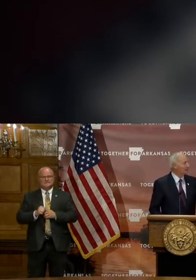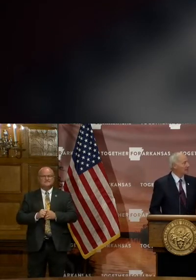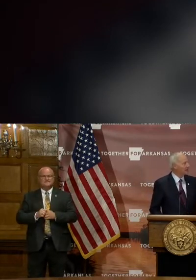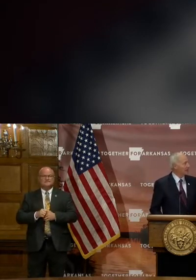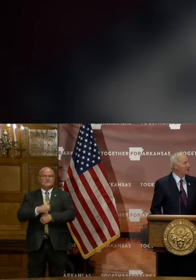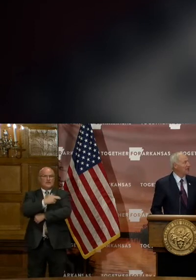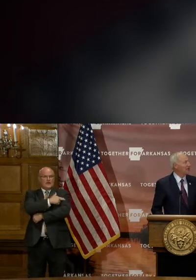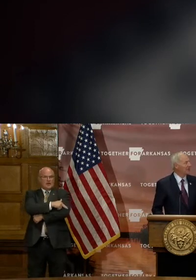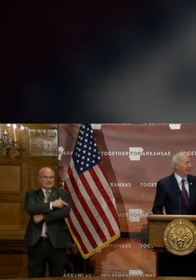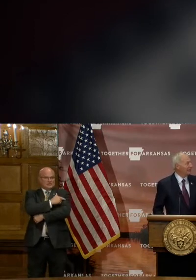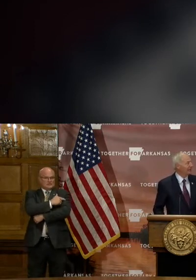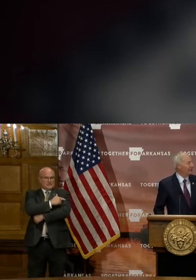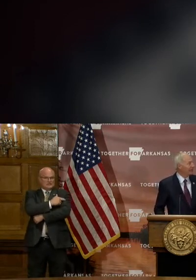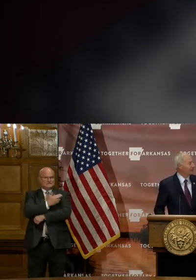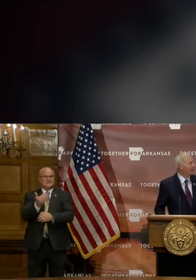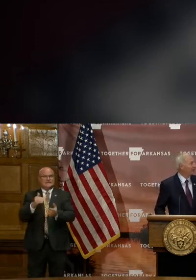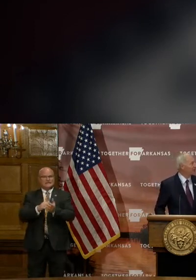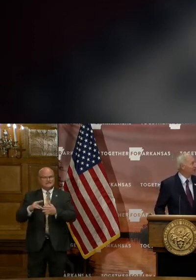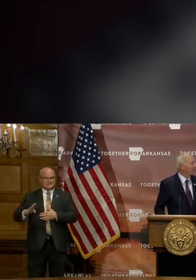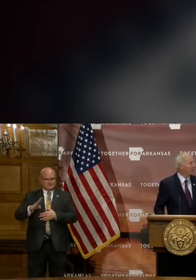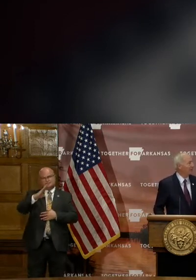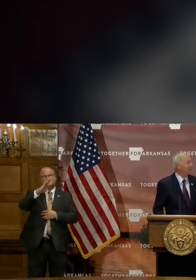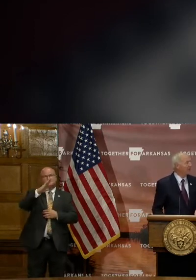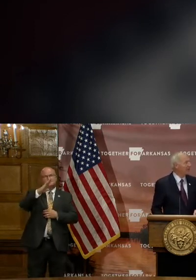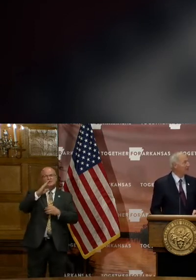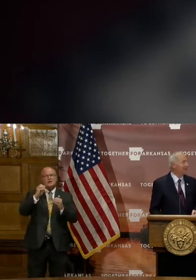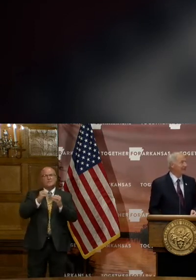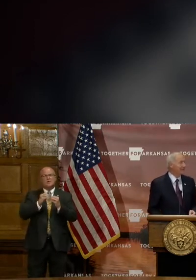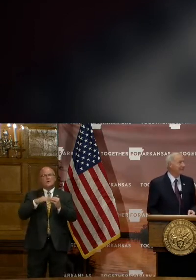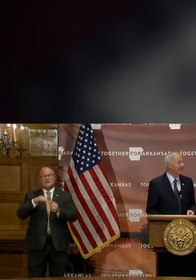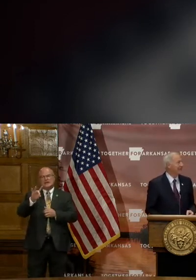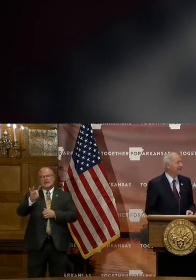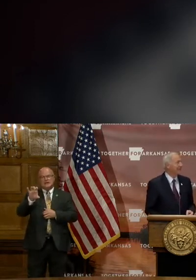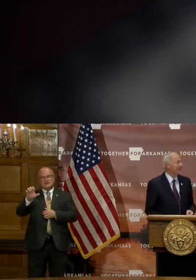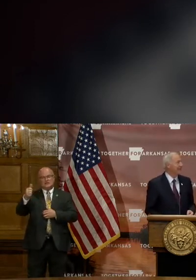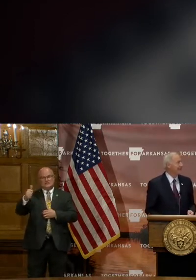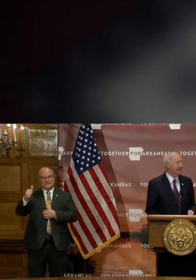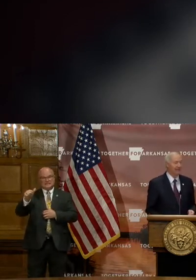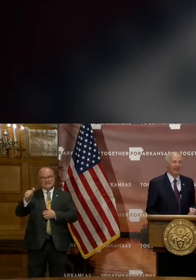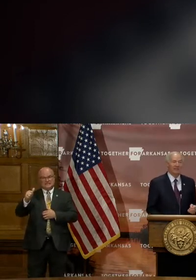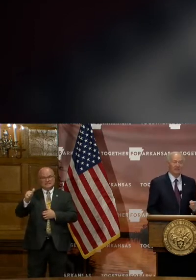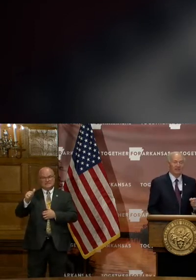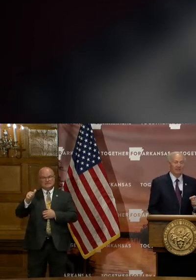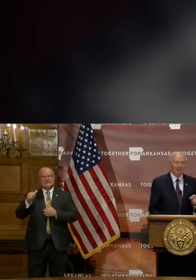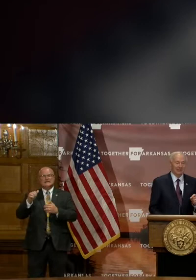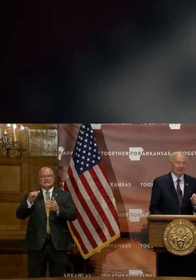Our hospitalizations, again, are up. It's over 810,